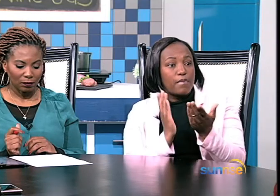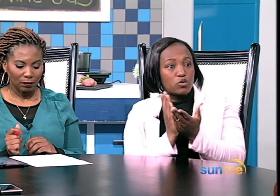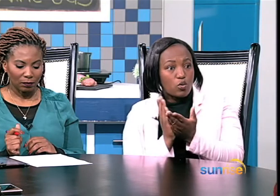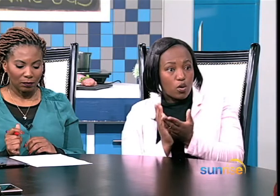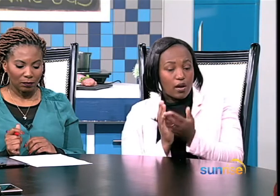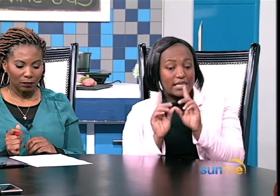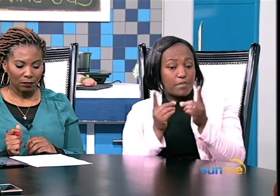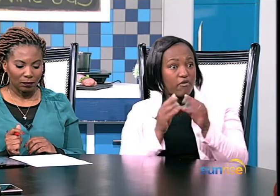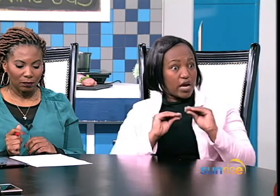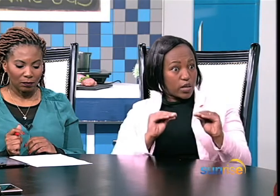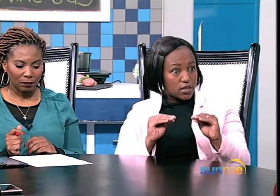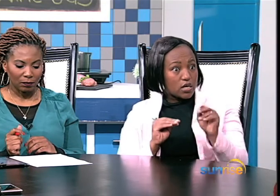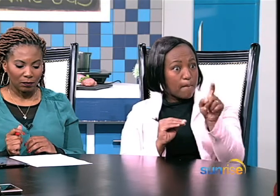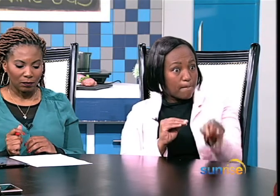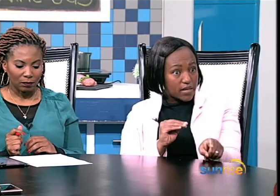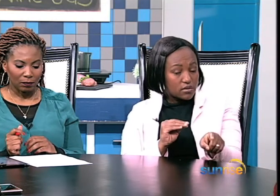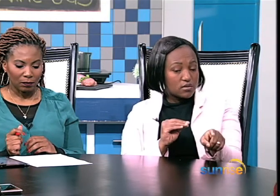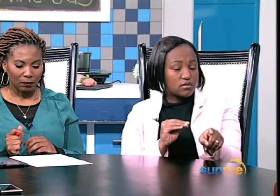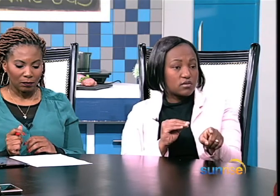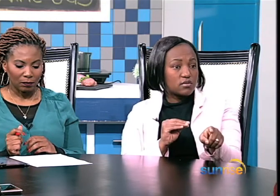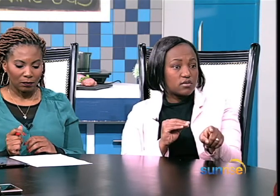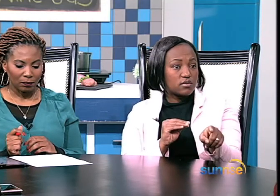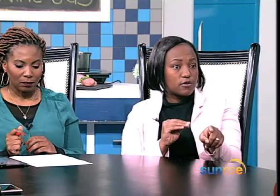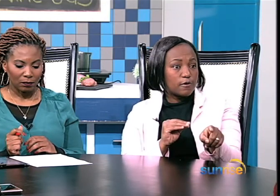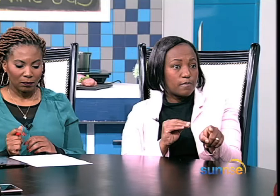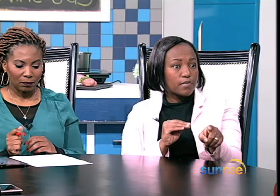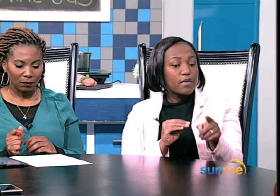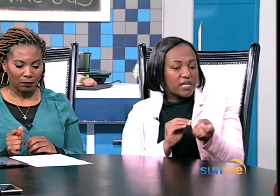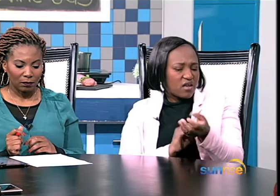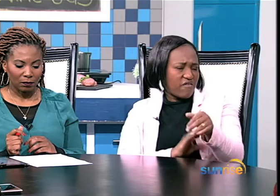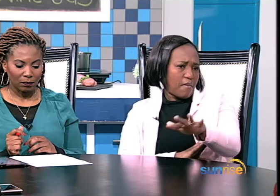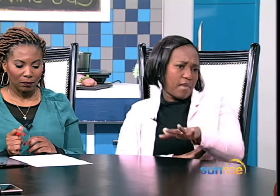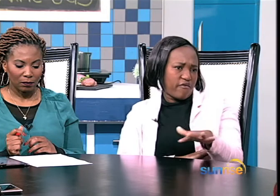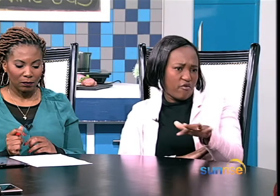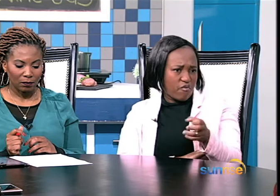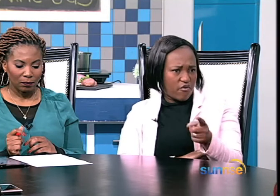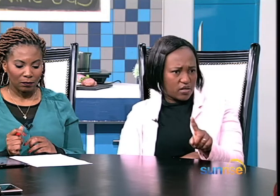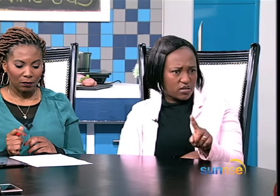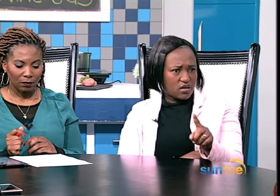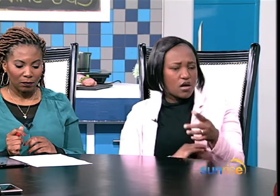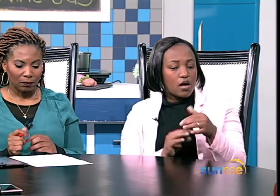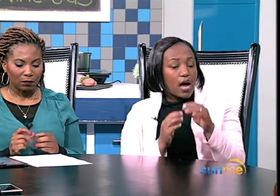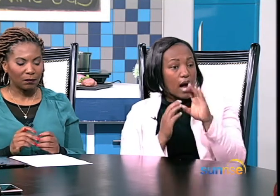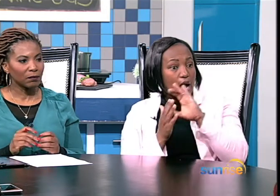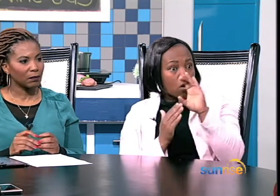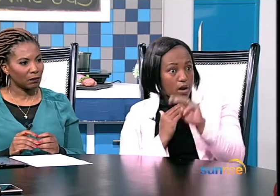Education must make sure that it extends its platform to make sure that in the curriculum we do have a